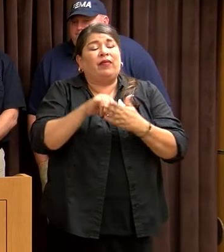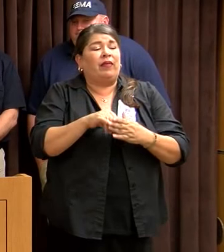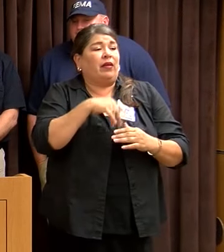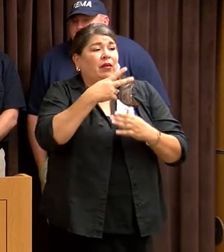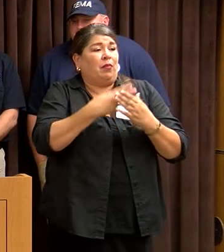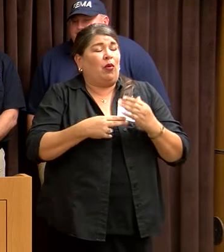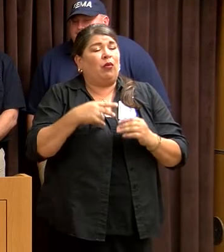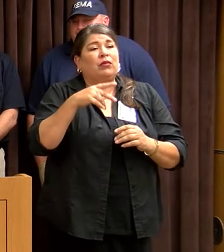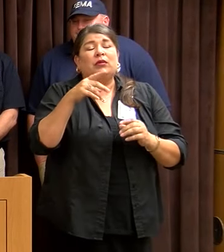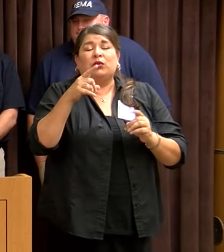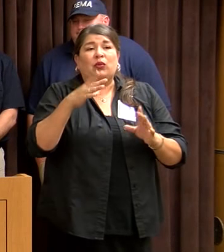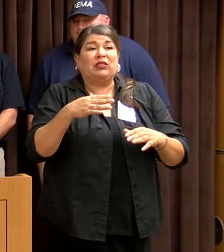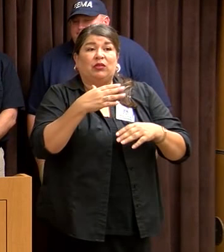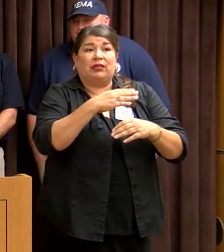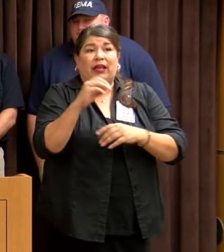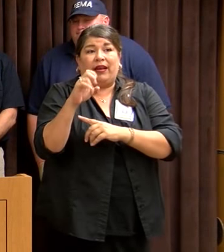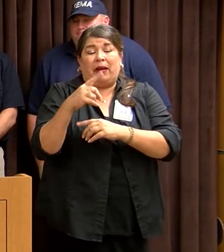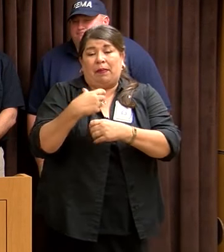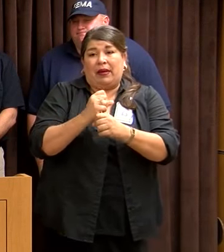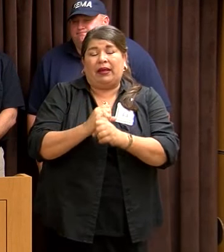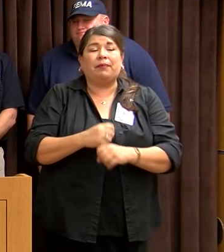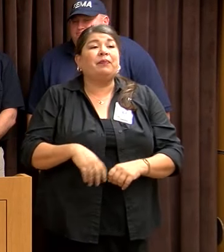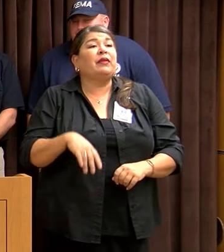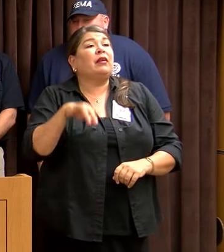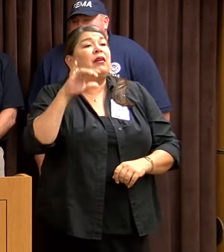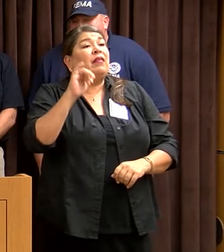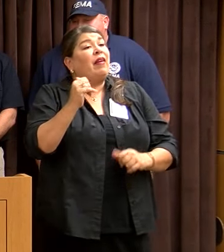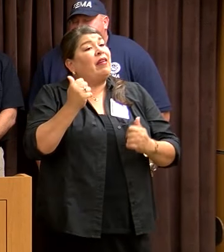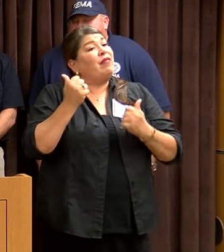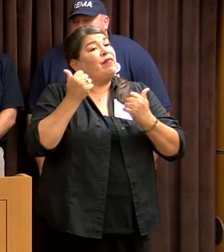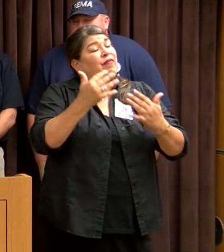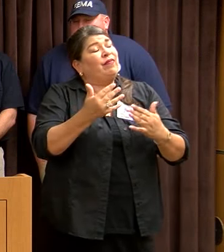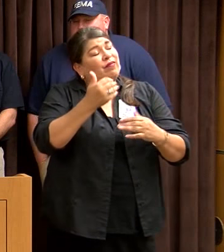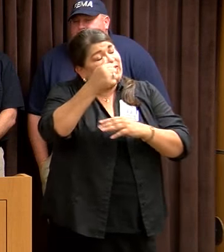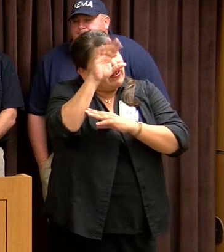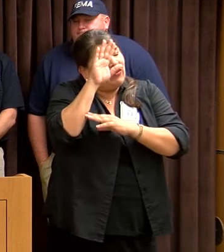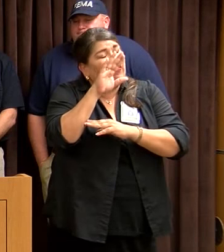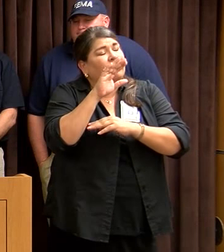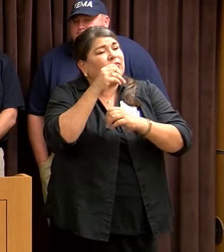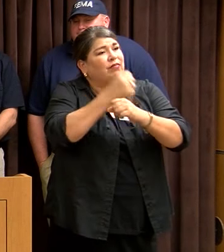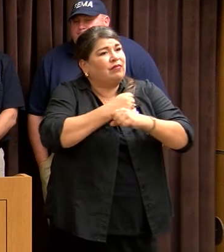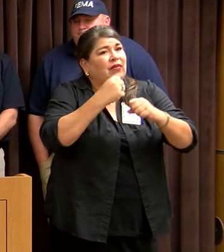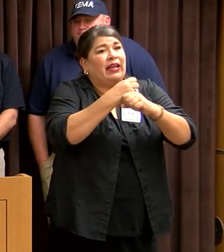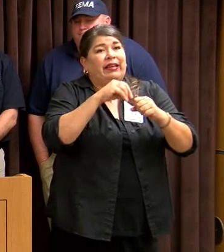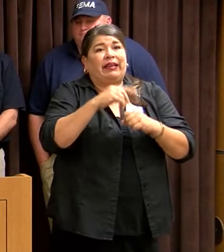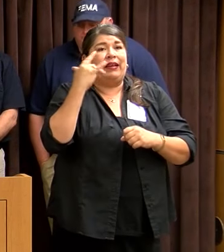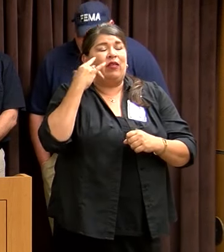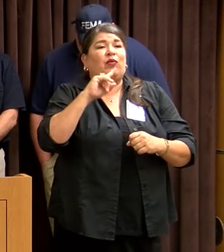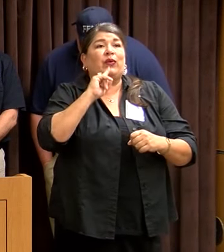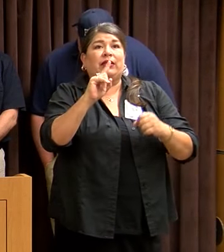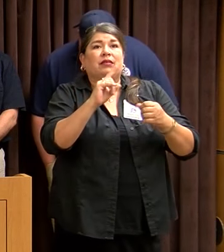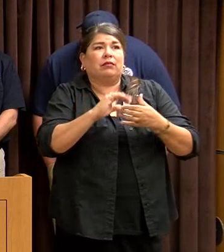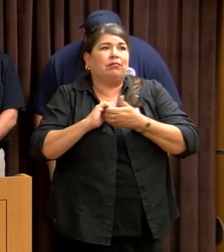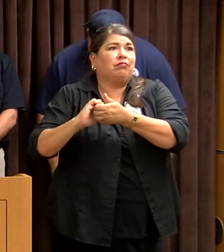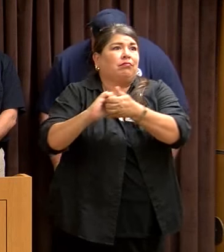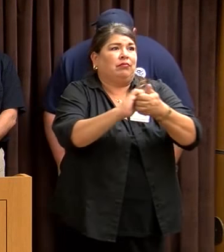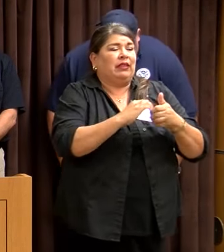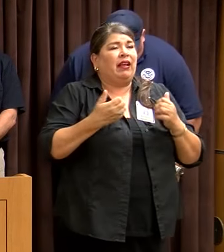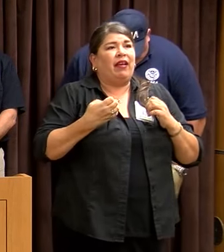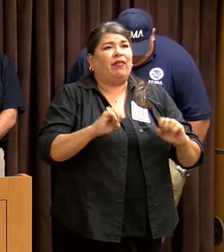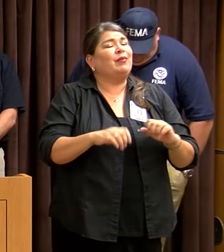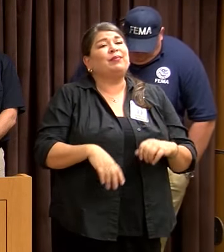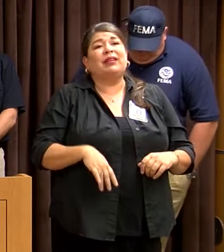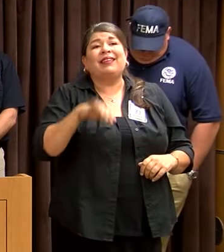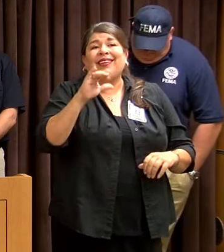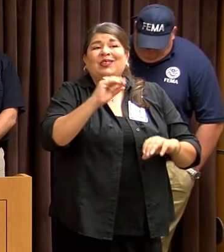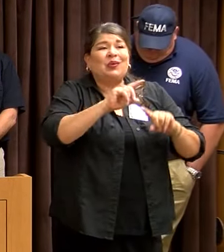made. Firefighting and emergency response in California is a unified effort. No different on this fire and the